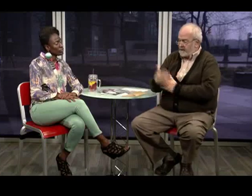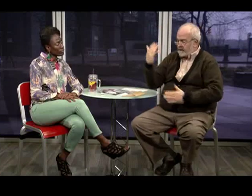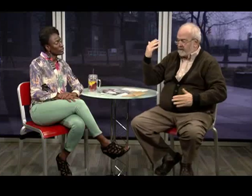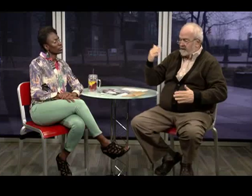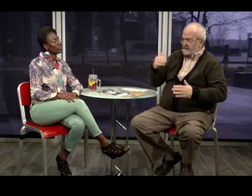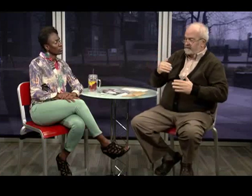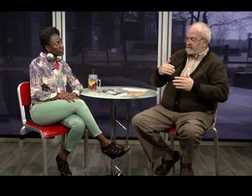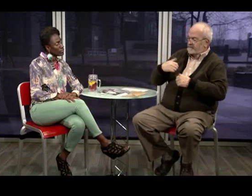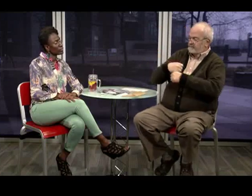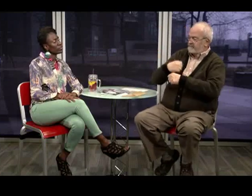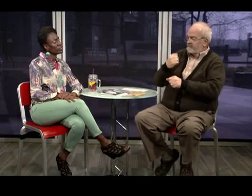some